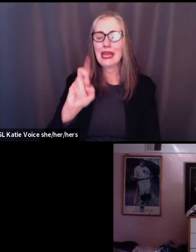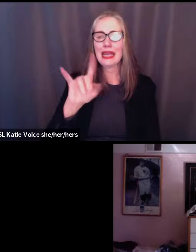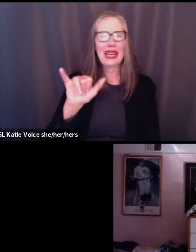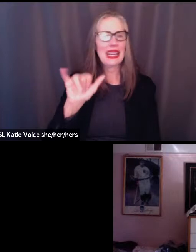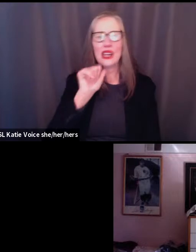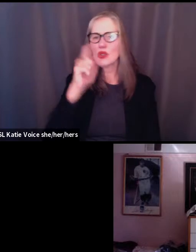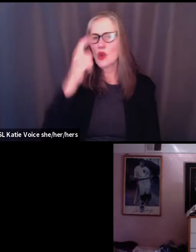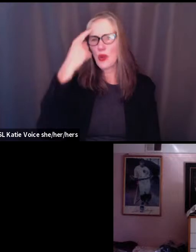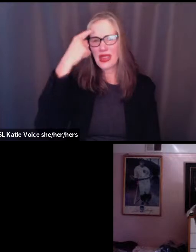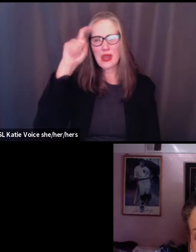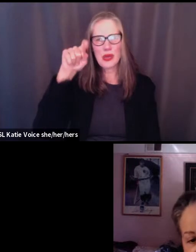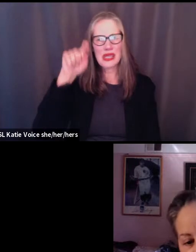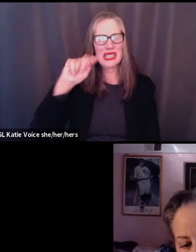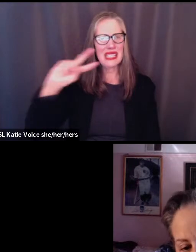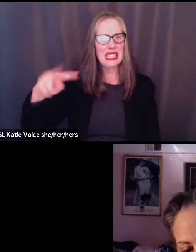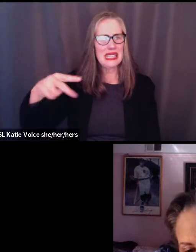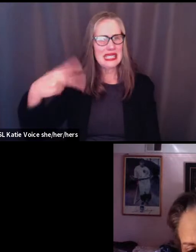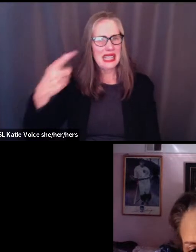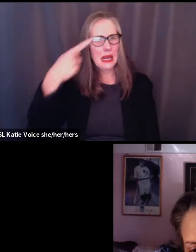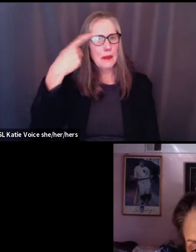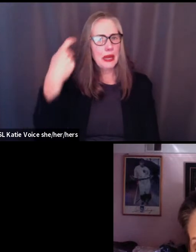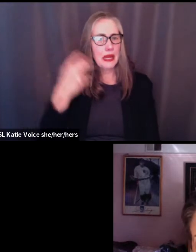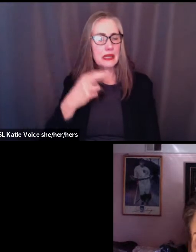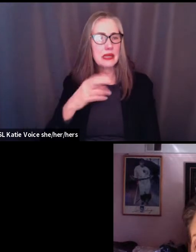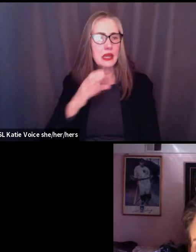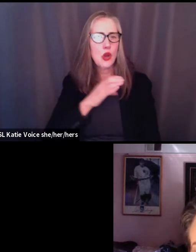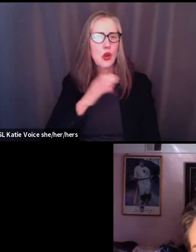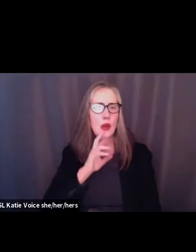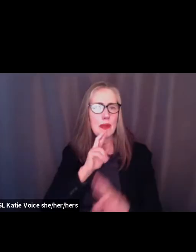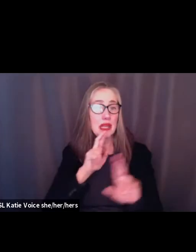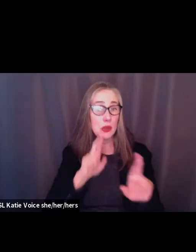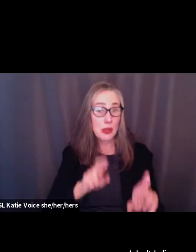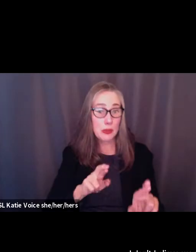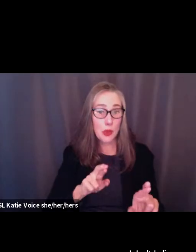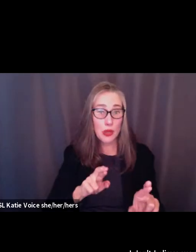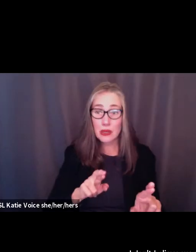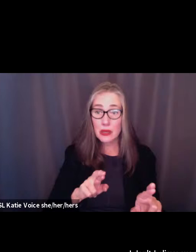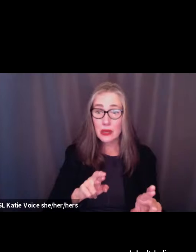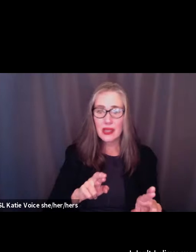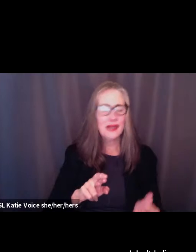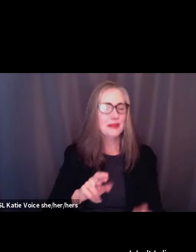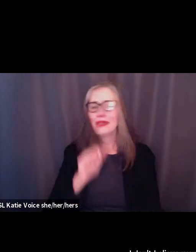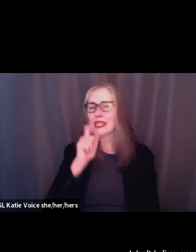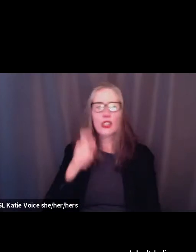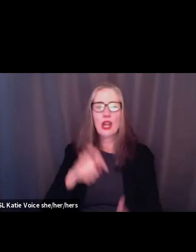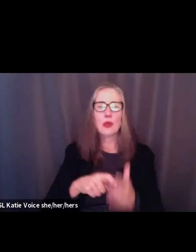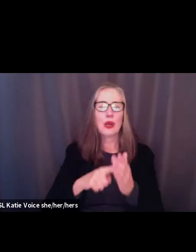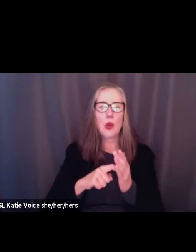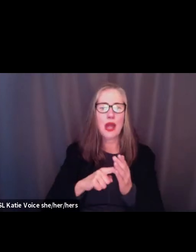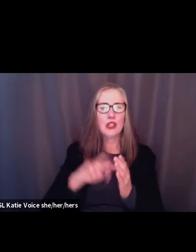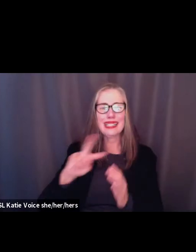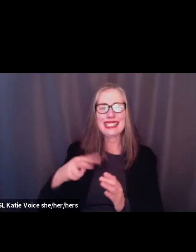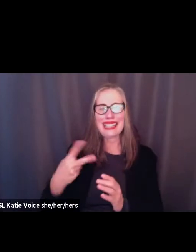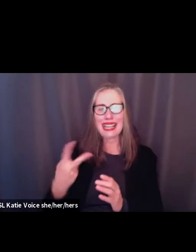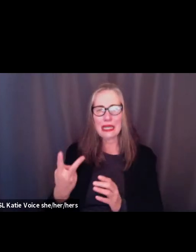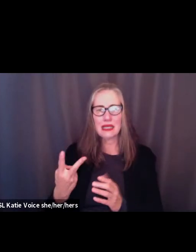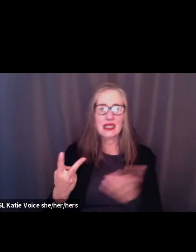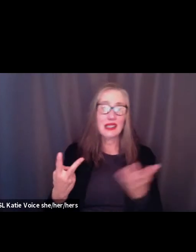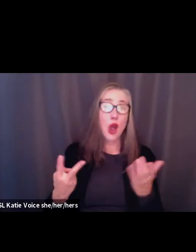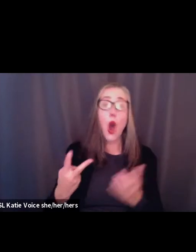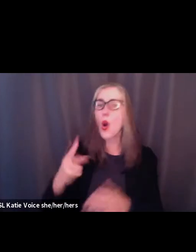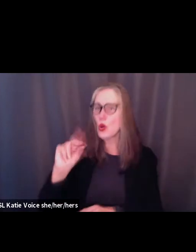second because it's a committee report, but is there a second? Or there is not required one. Okay. We need a second. Let's get Oh, we